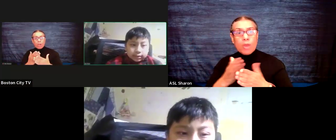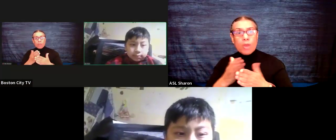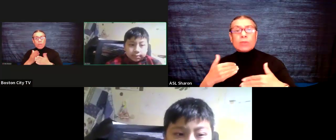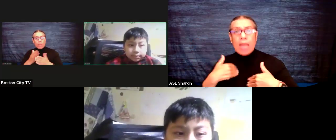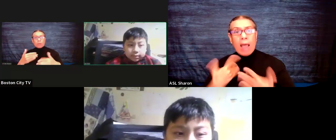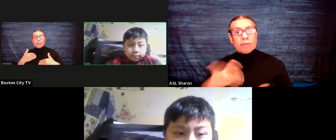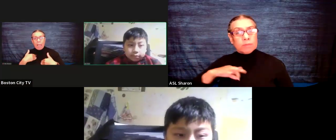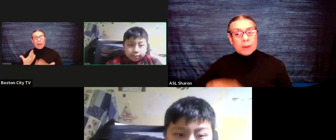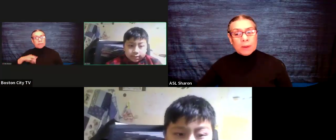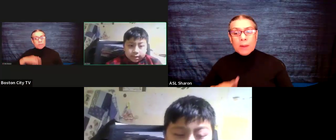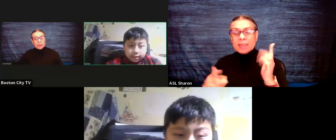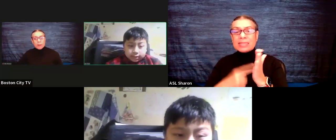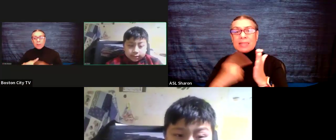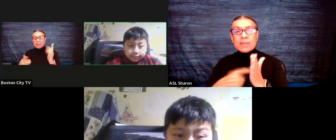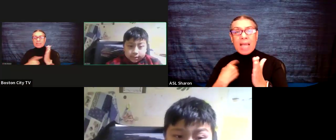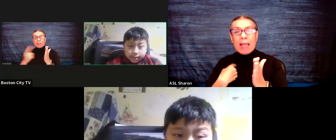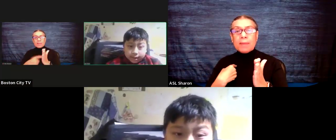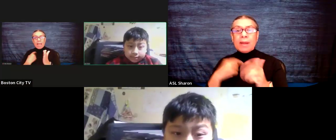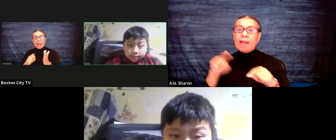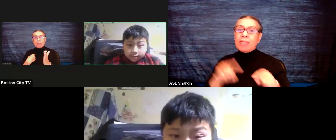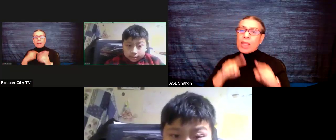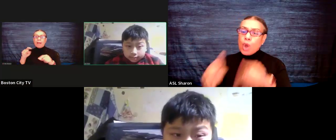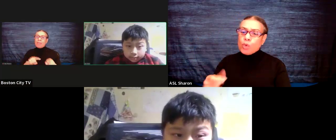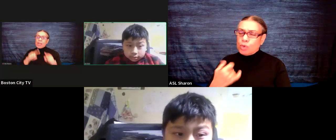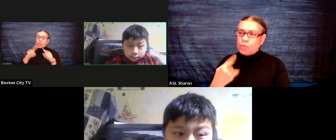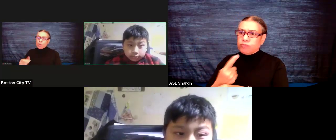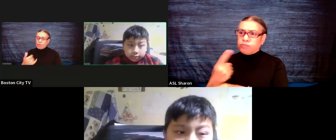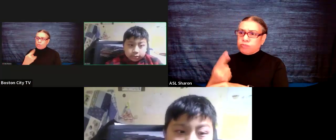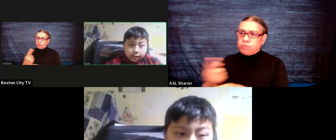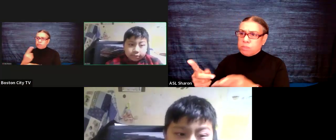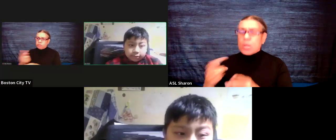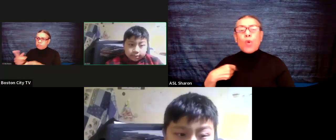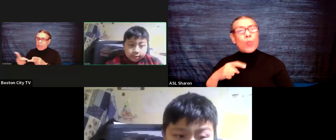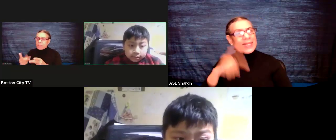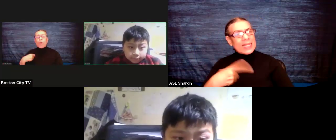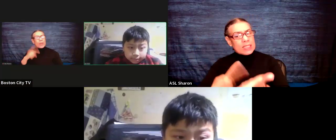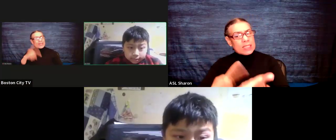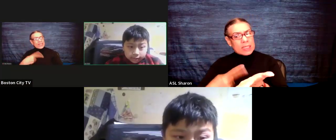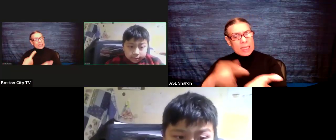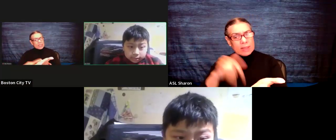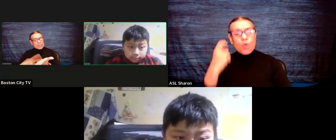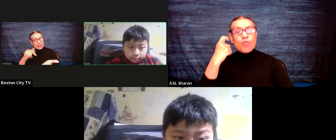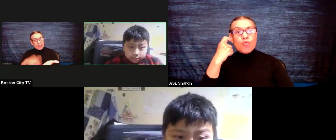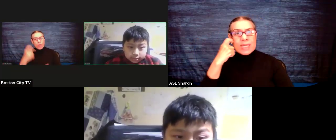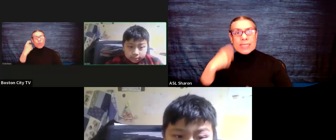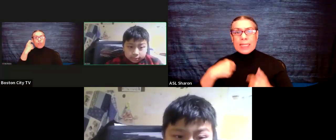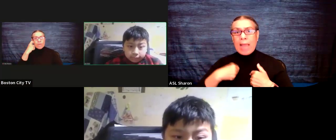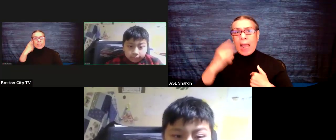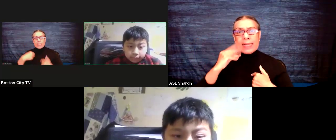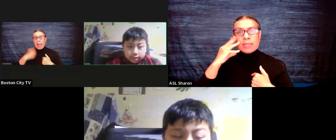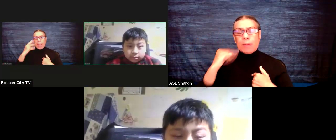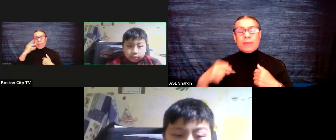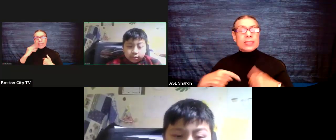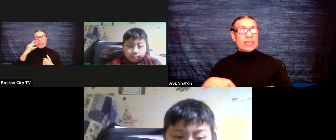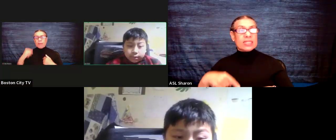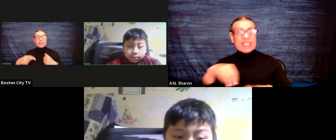can sometimes lead drivers down less efficient paths, and that's a concern we should address. Recently, I experienced this